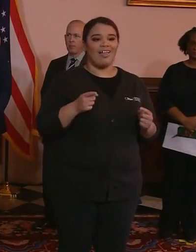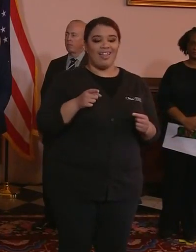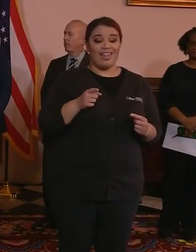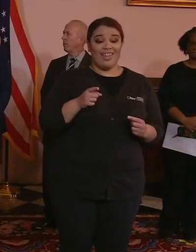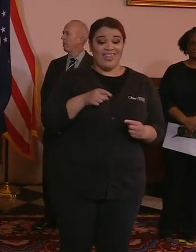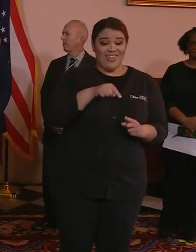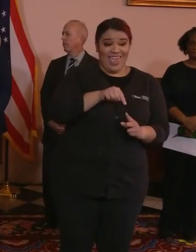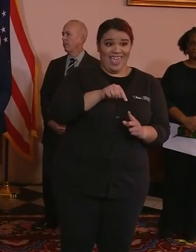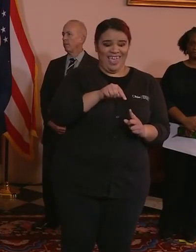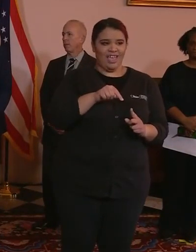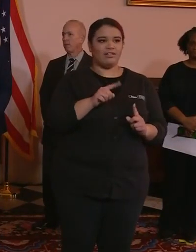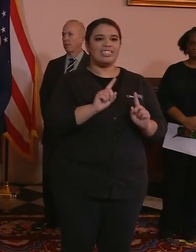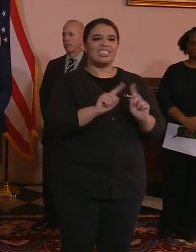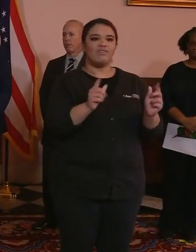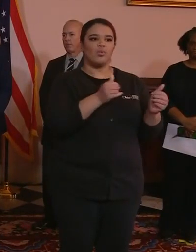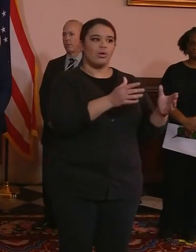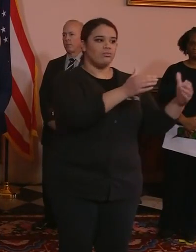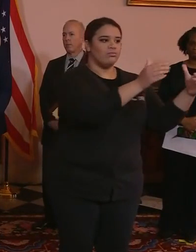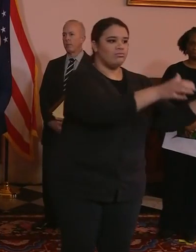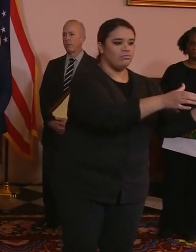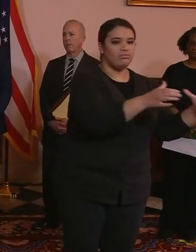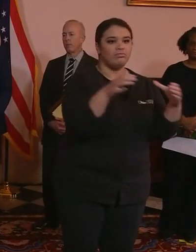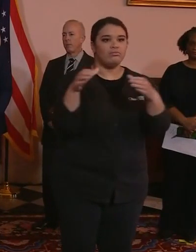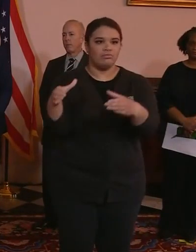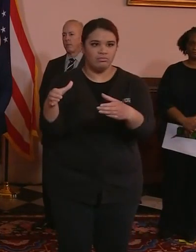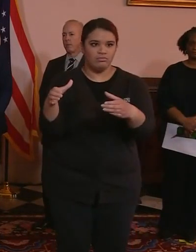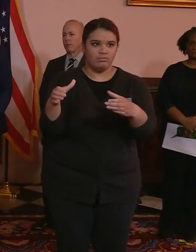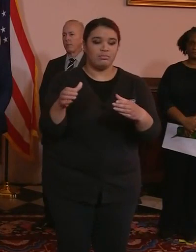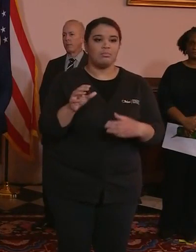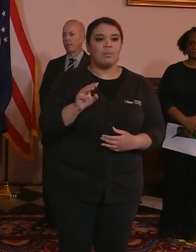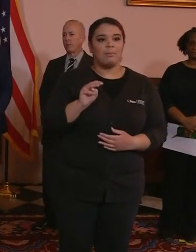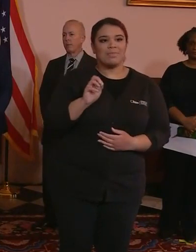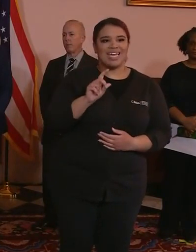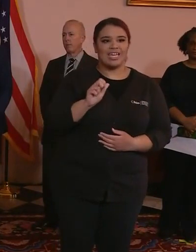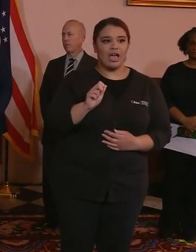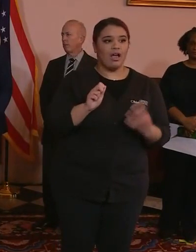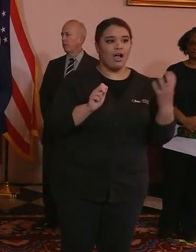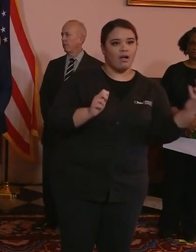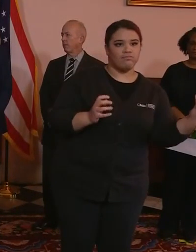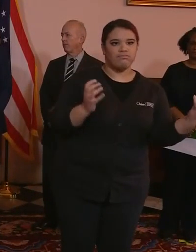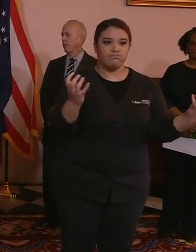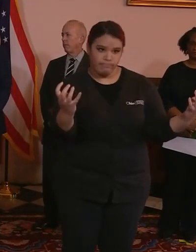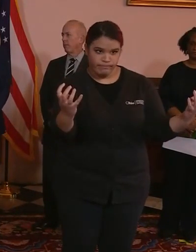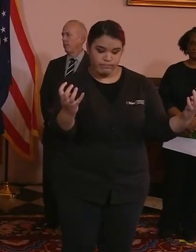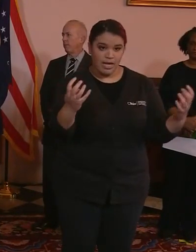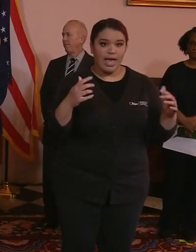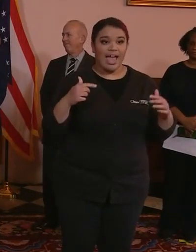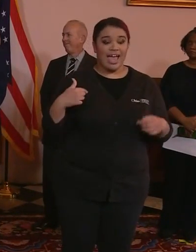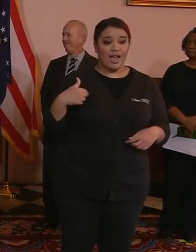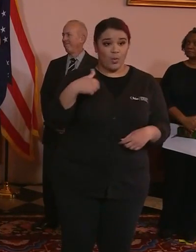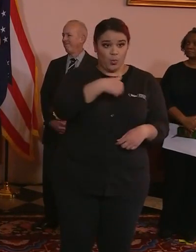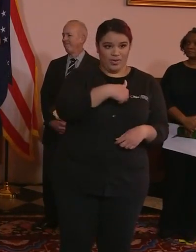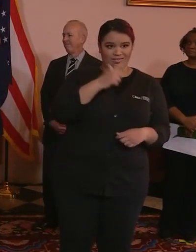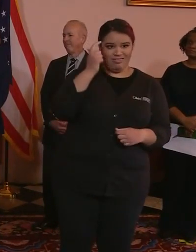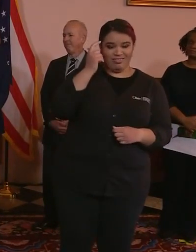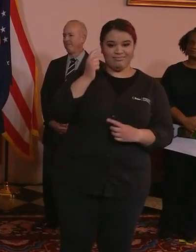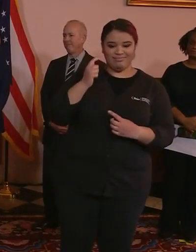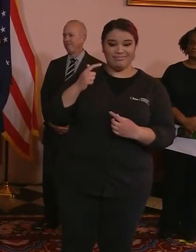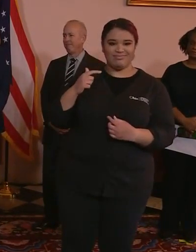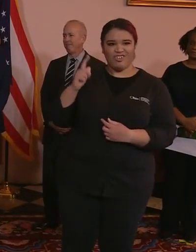room. This is actually what's called the State Room in the Capitol building here in Columbus.